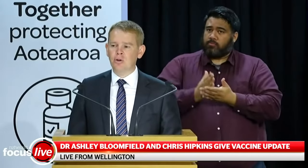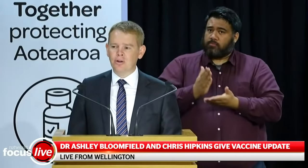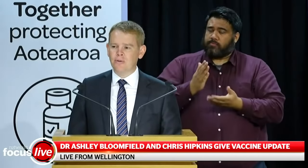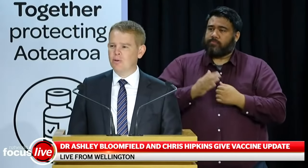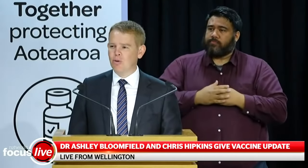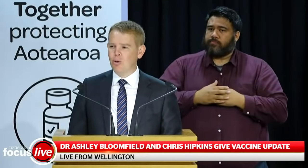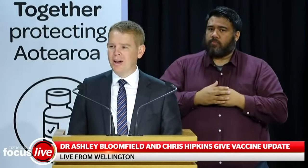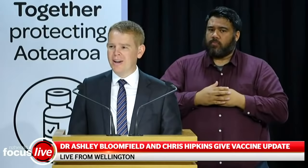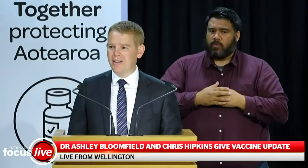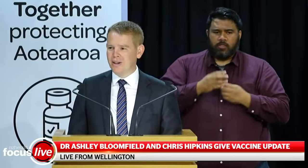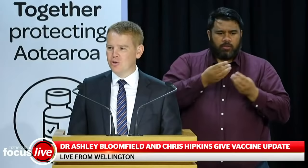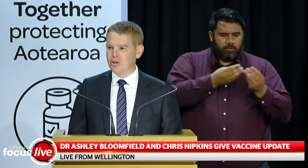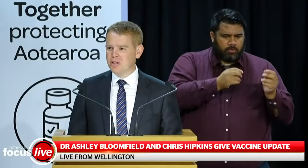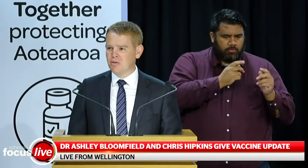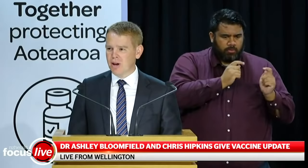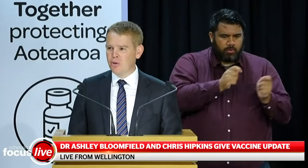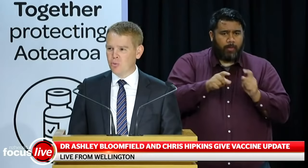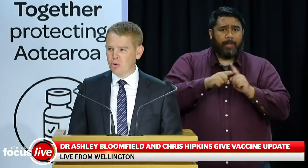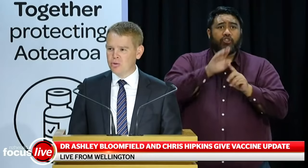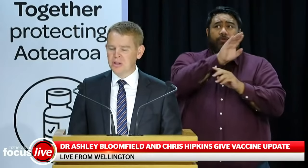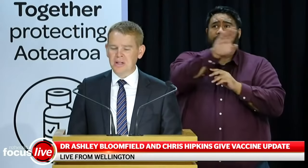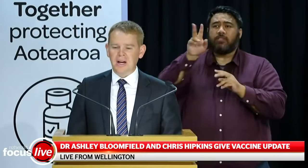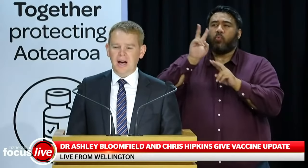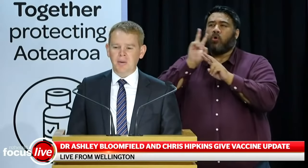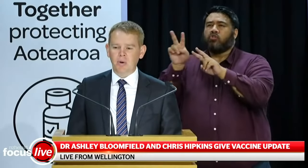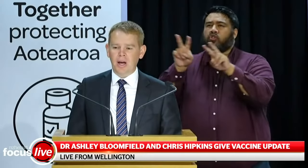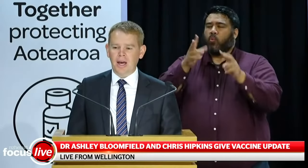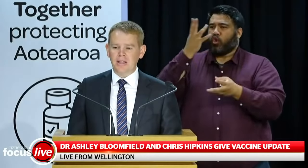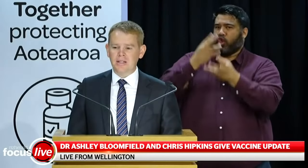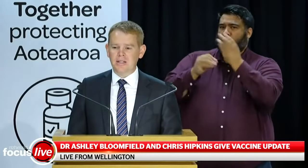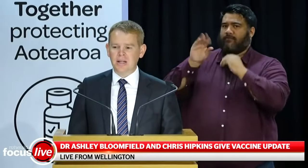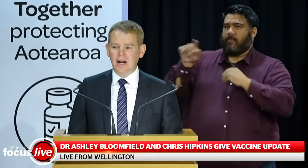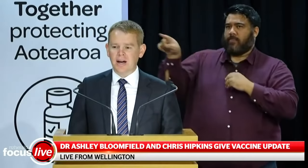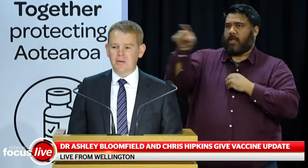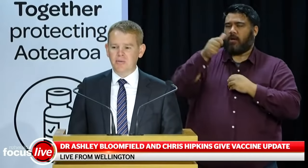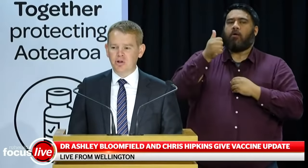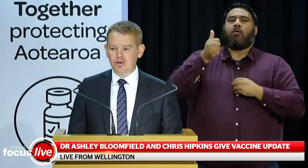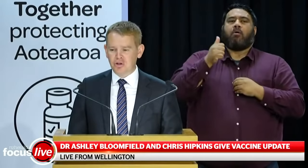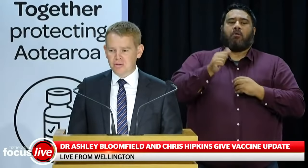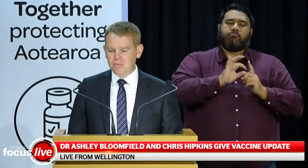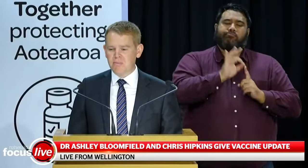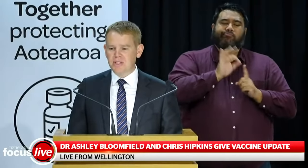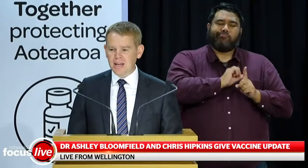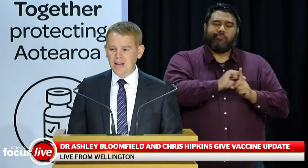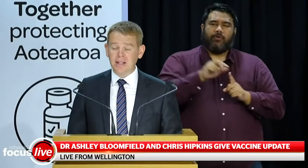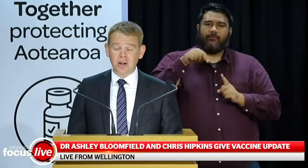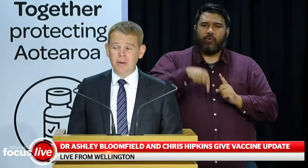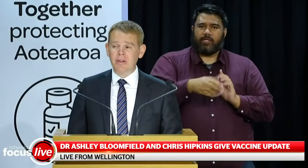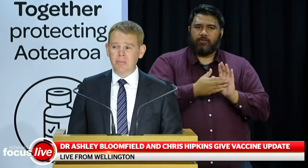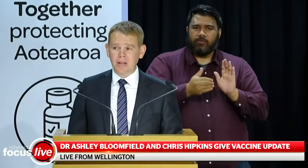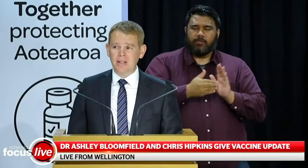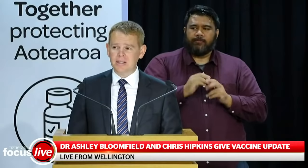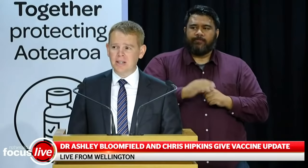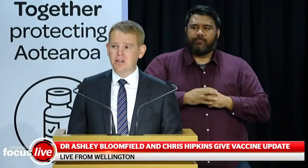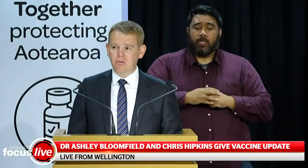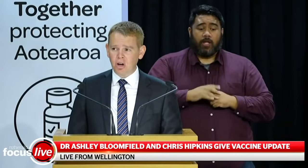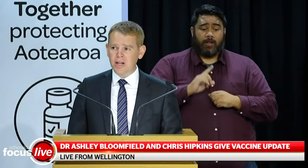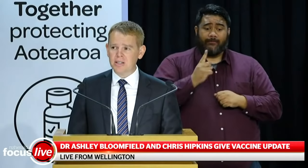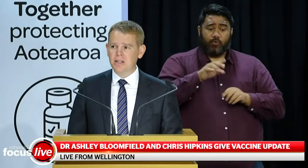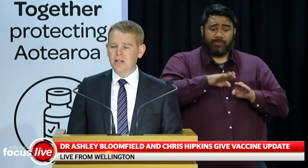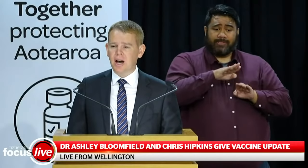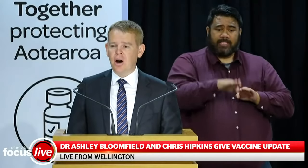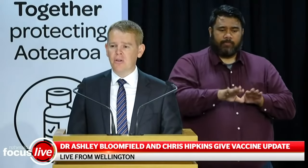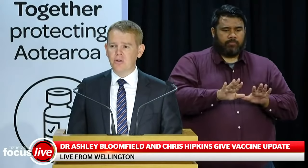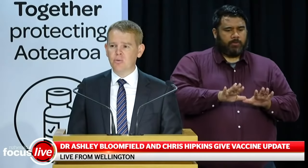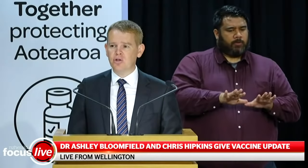able to learn from the rollout in other countries around the world, and taking our time at the beginning to get it